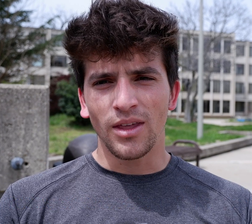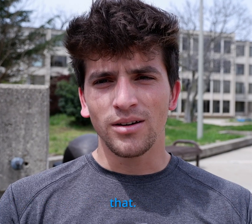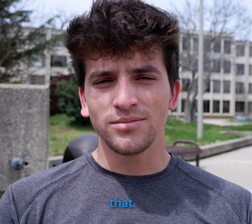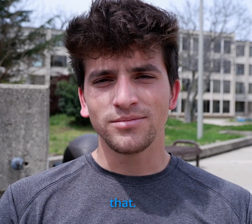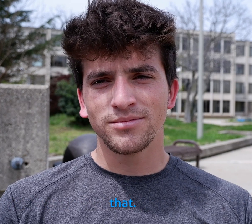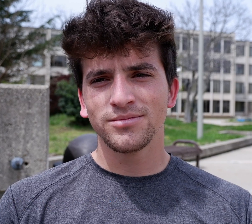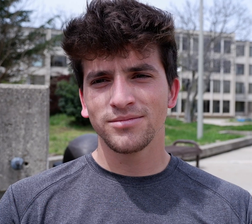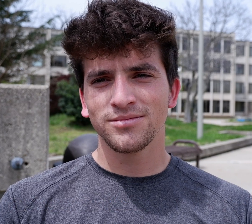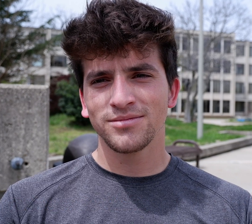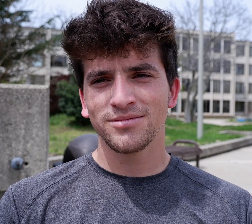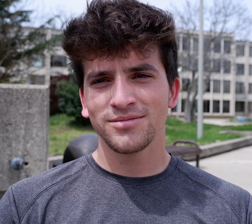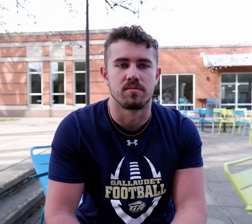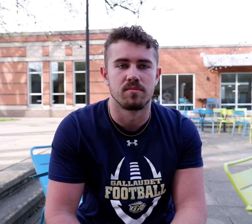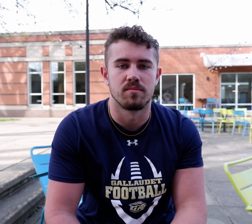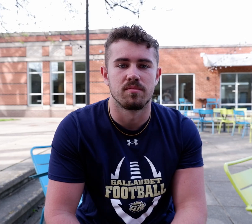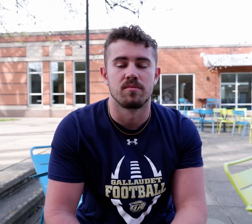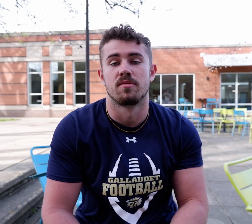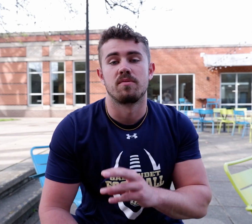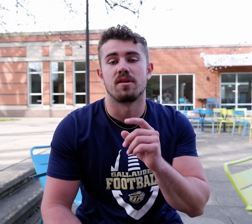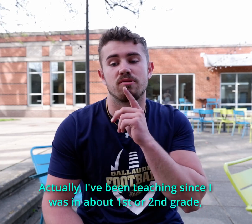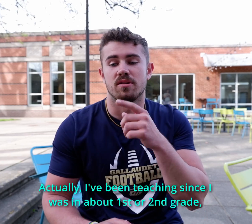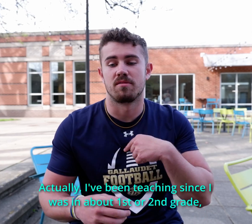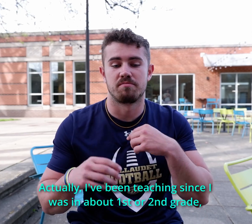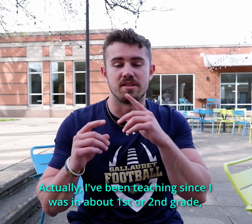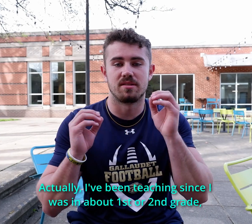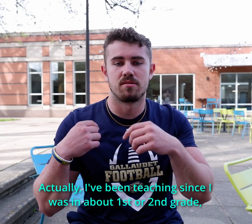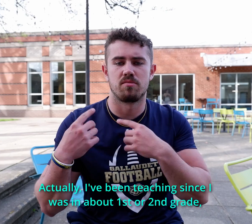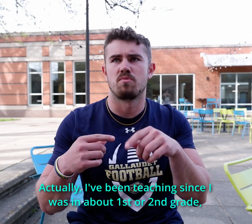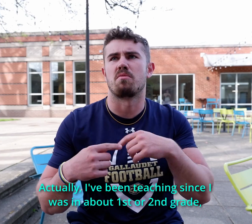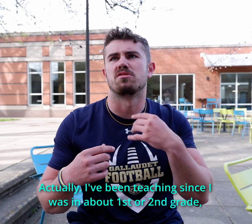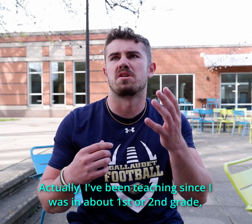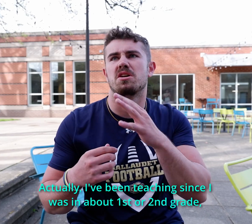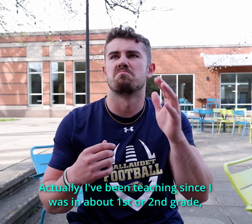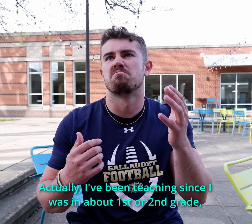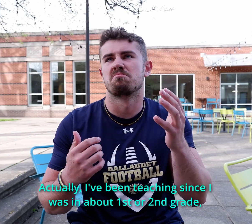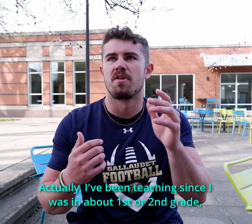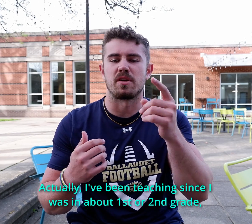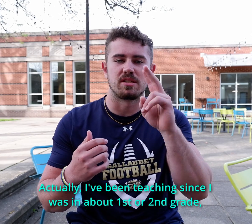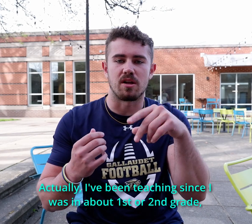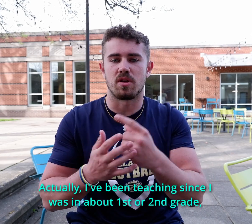that. Okay.